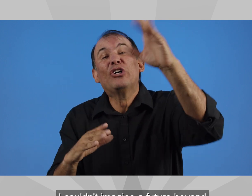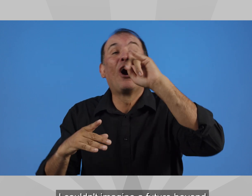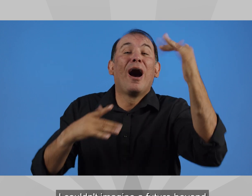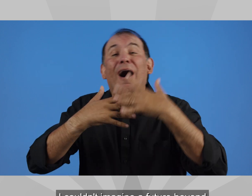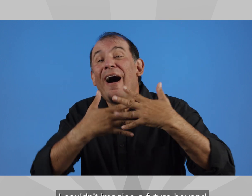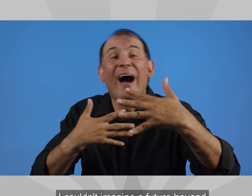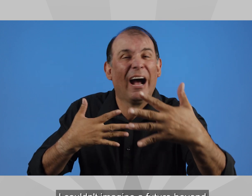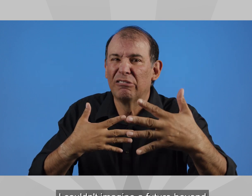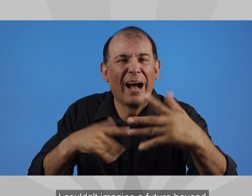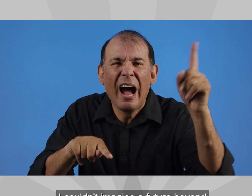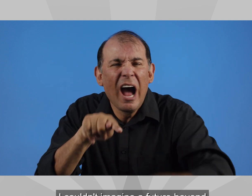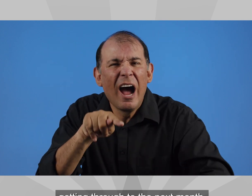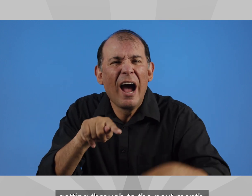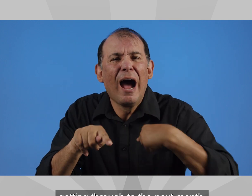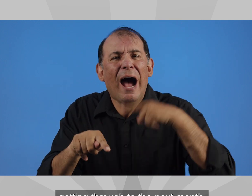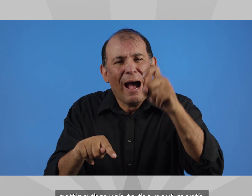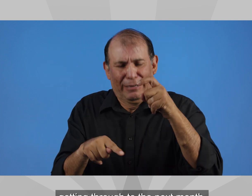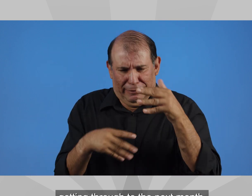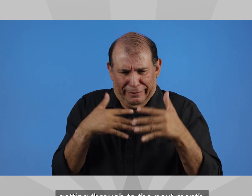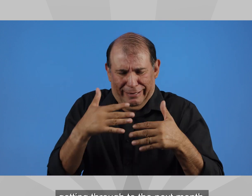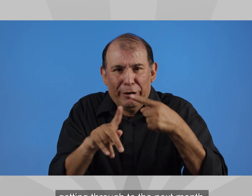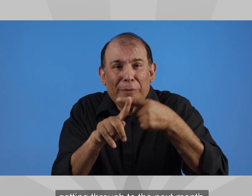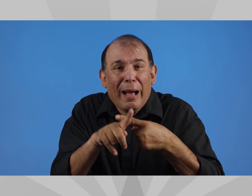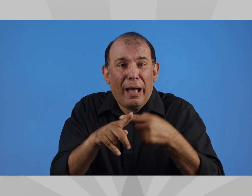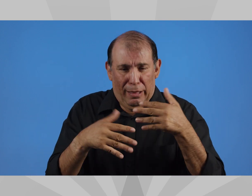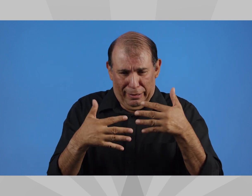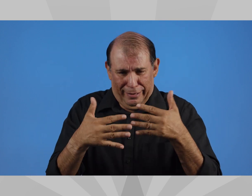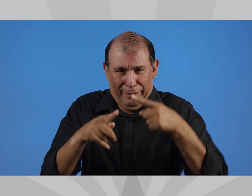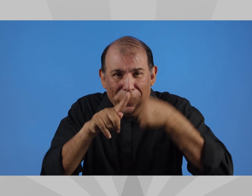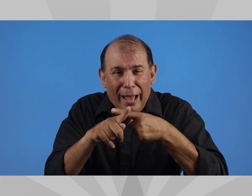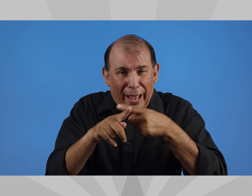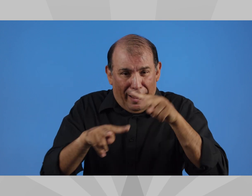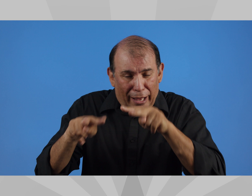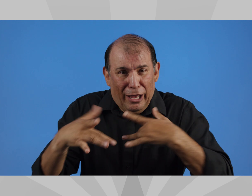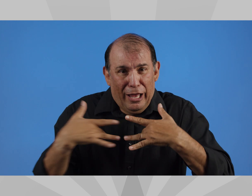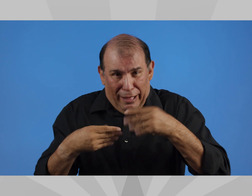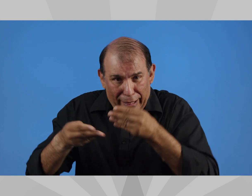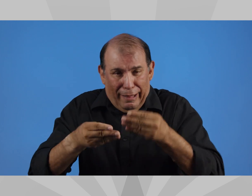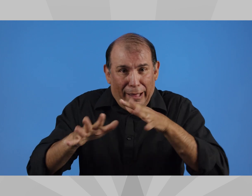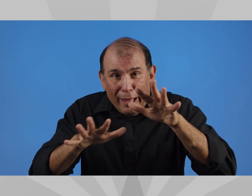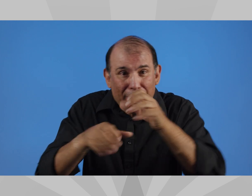I couldn't imagine a future beyond getting through to the next month.